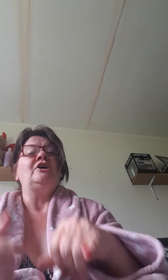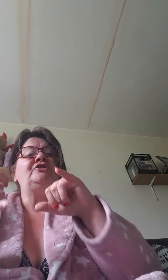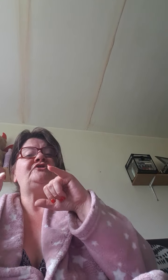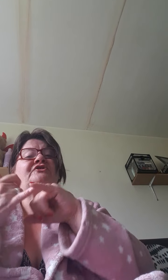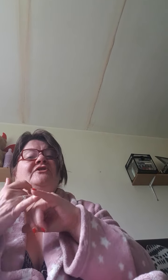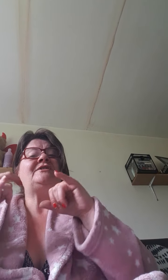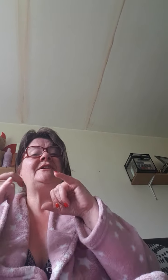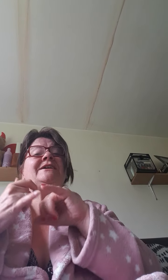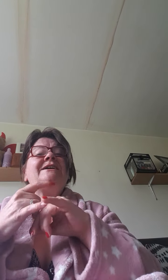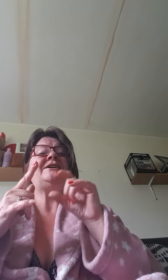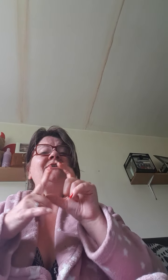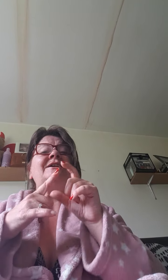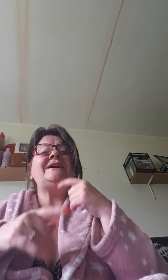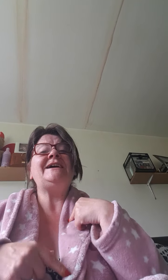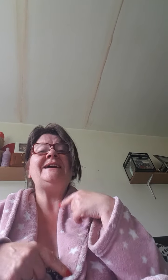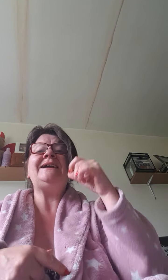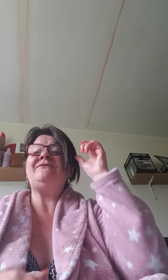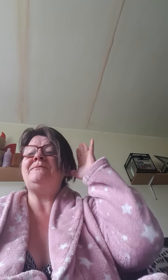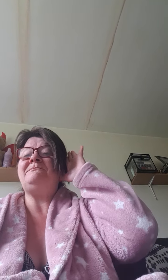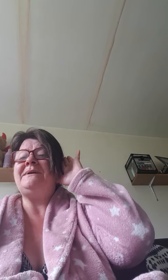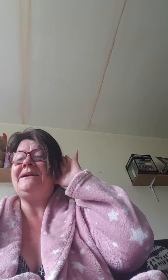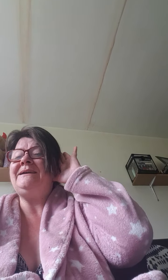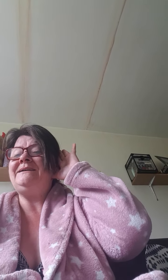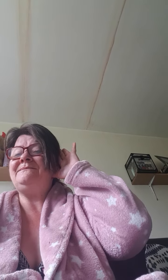key. Suddenly I hear in me